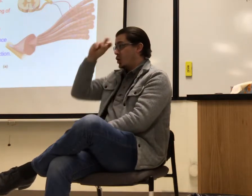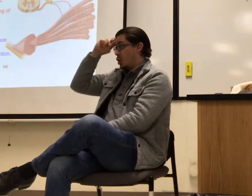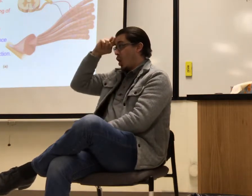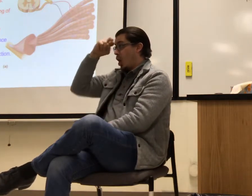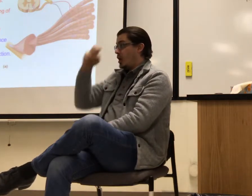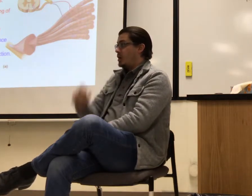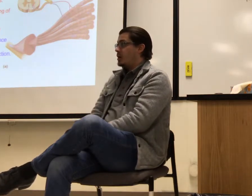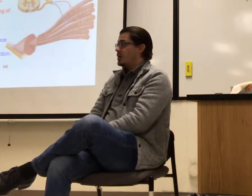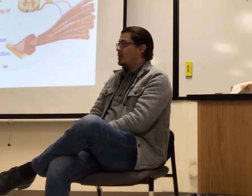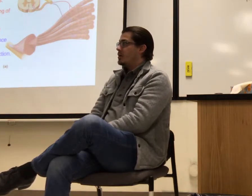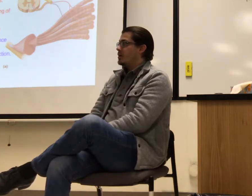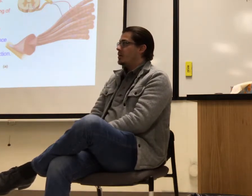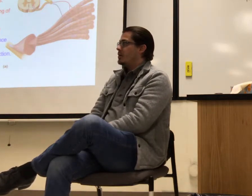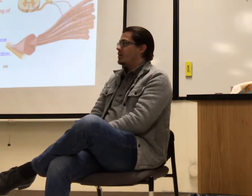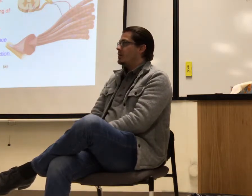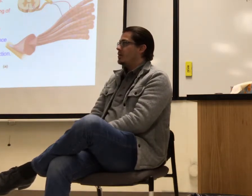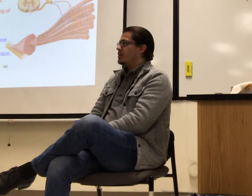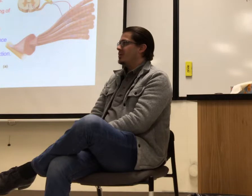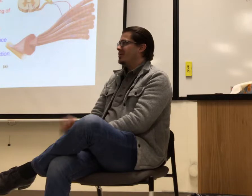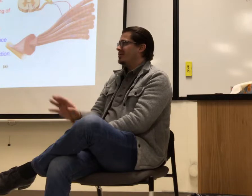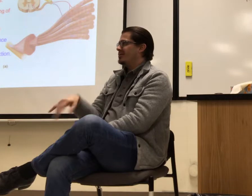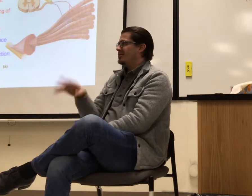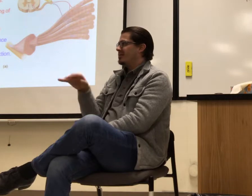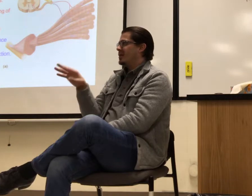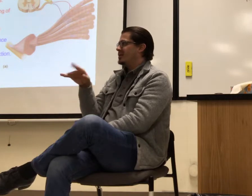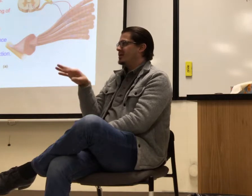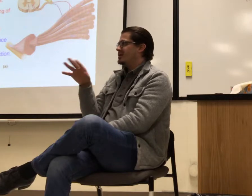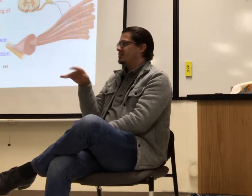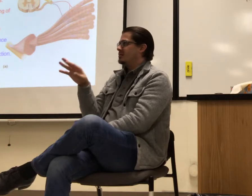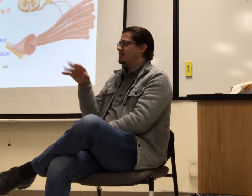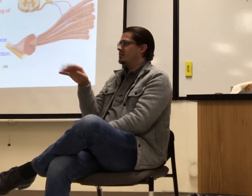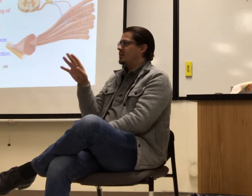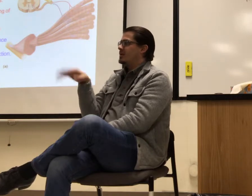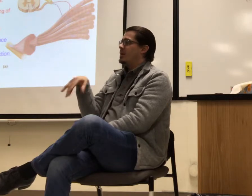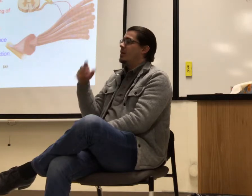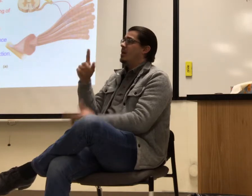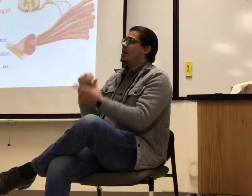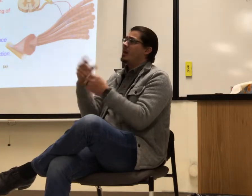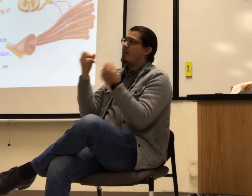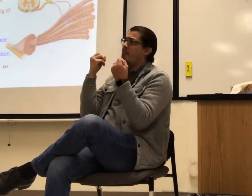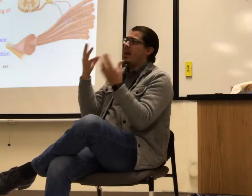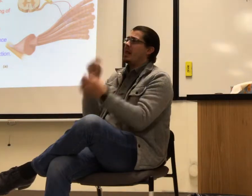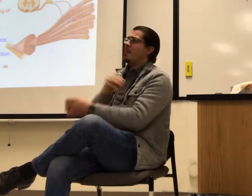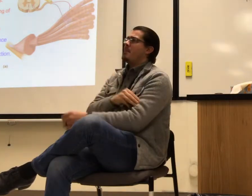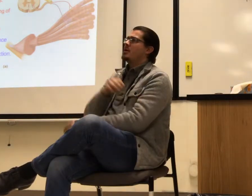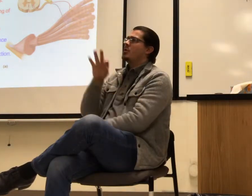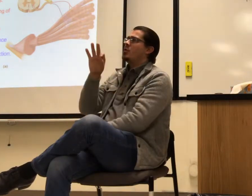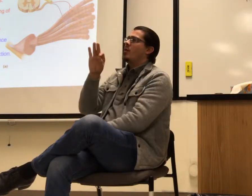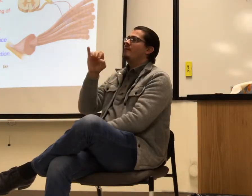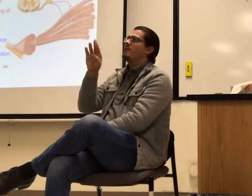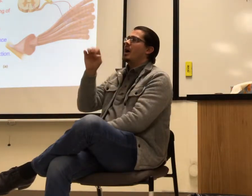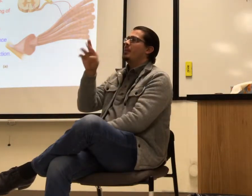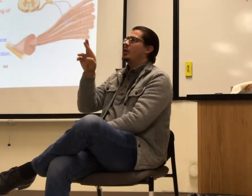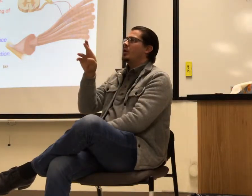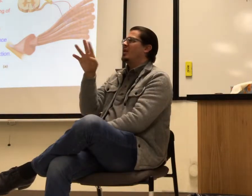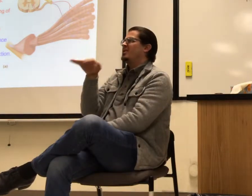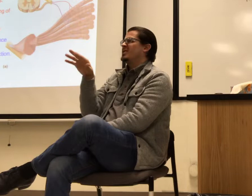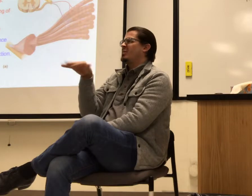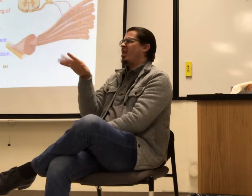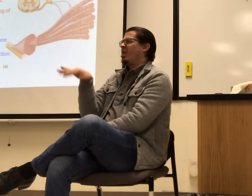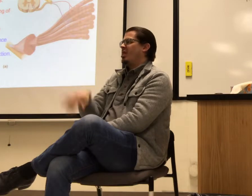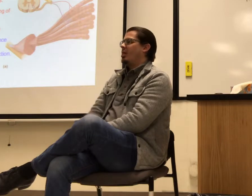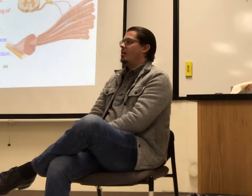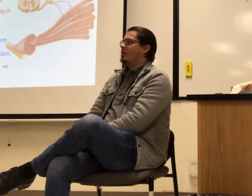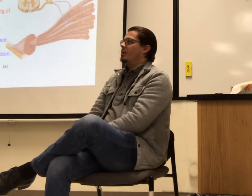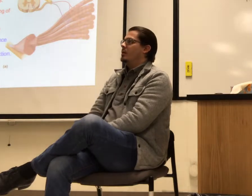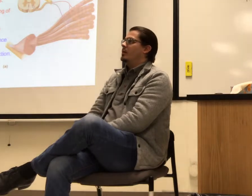And then you have many more muscle fibers, okay? And so basically, the picture, maybe you don't understand